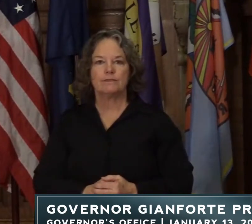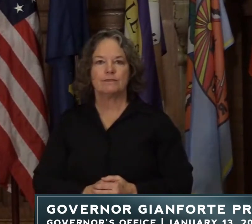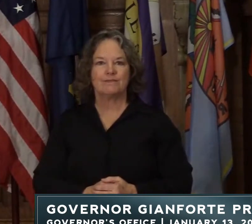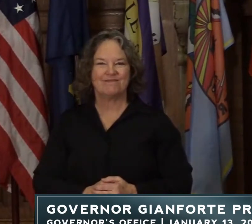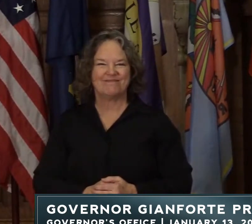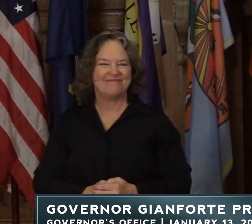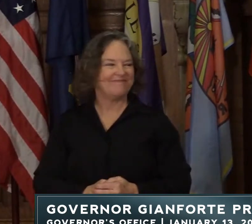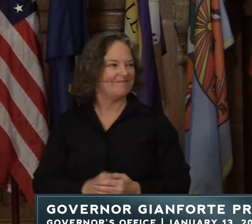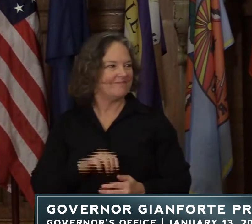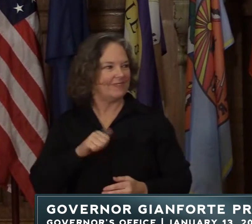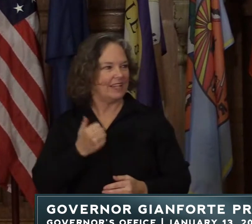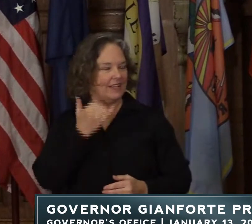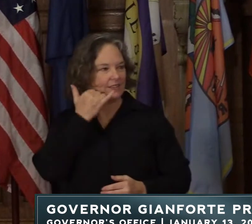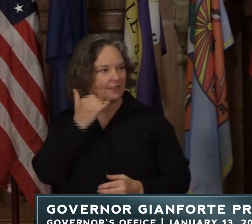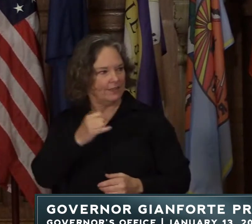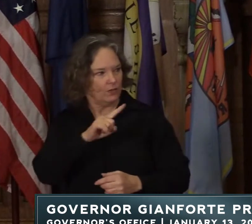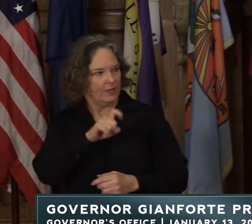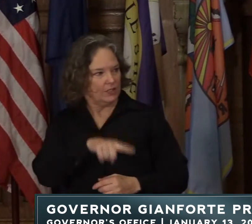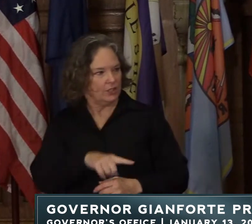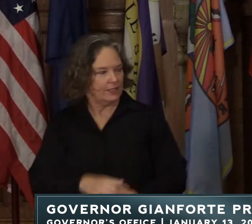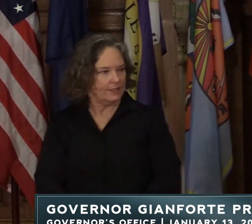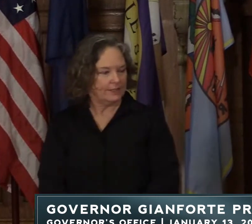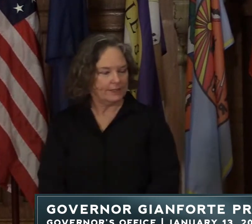Okay, we'll take another online question.